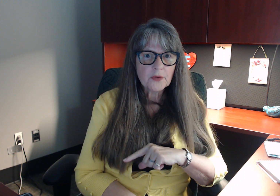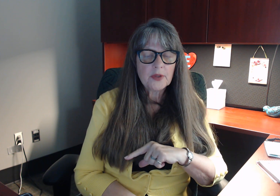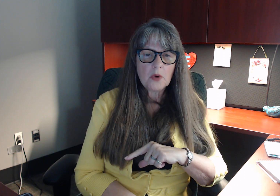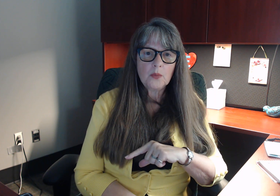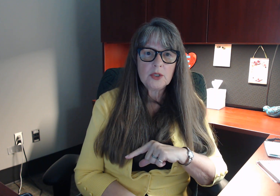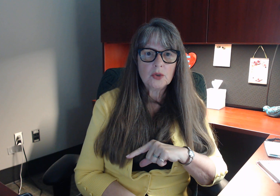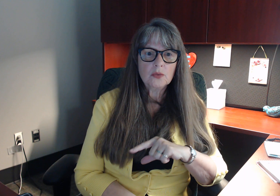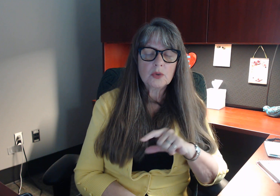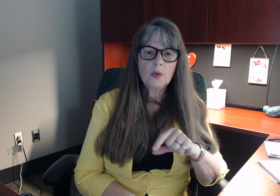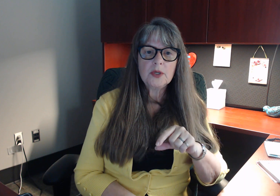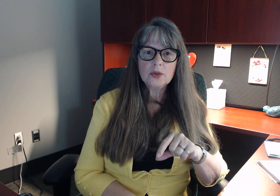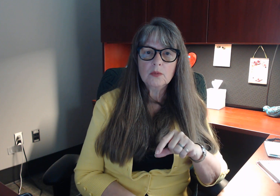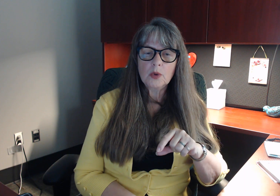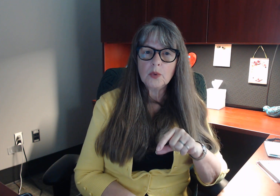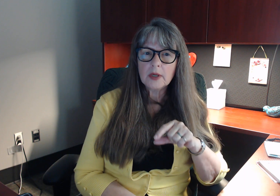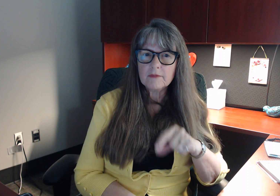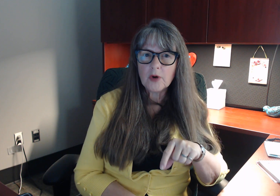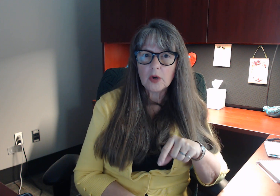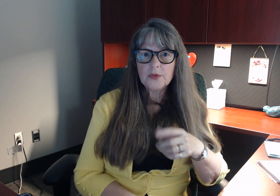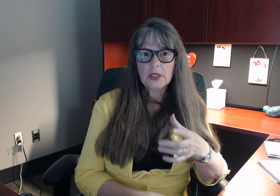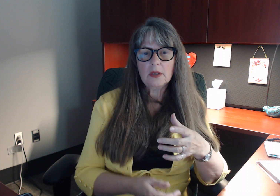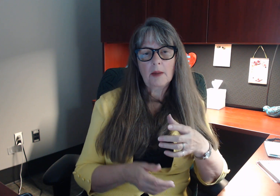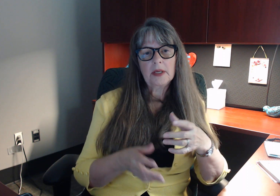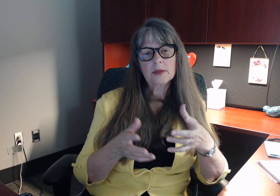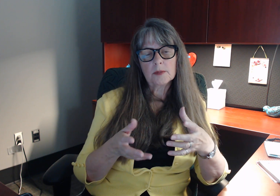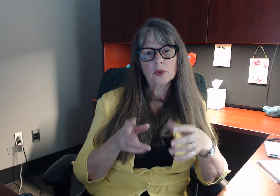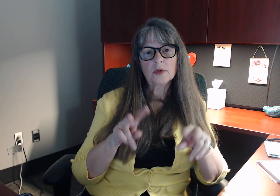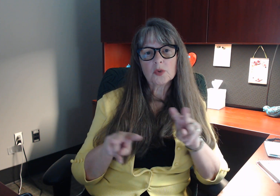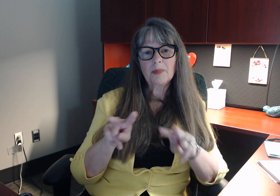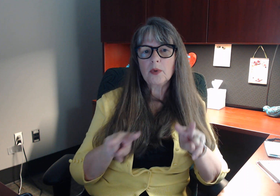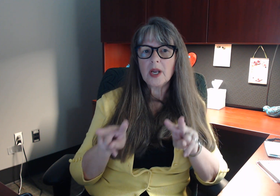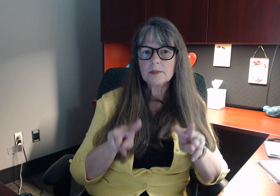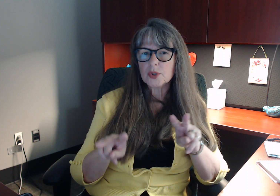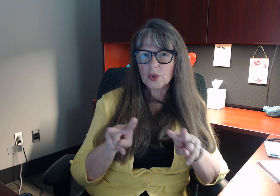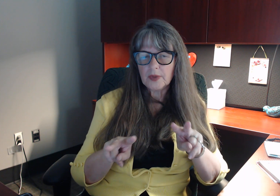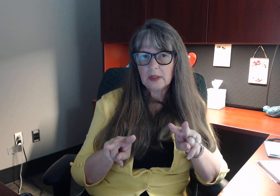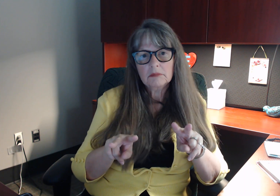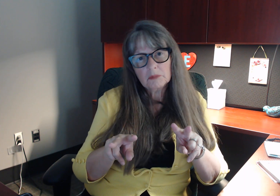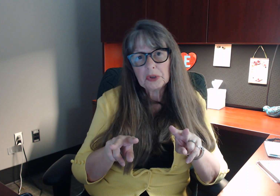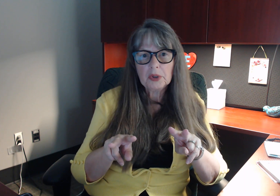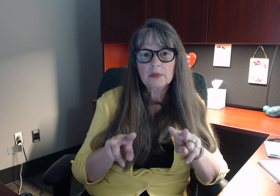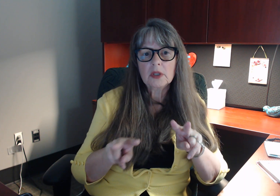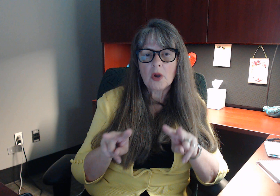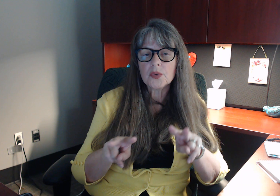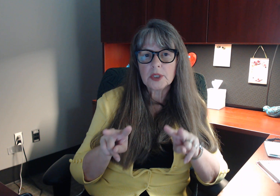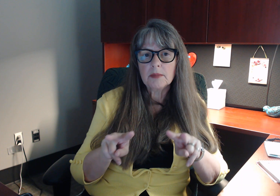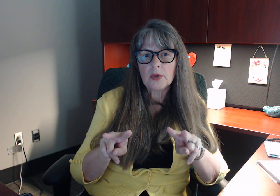than what we do. So when we're involved in it, I mean, it's observance, but we're not observing. We could, the whole ceremony,